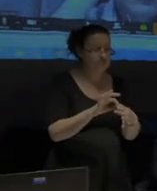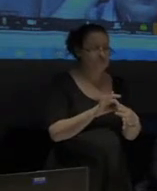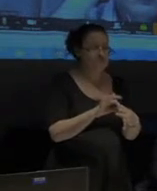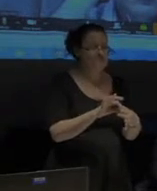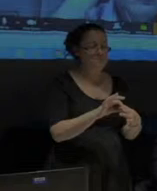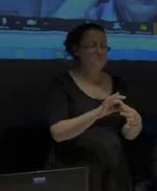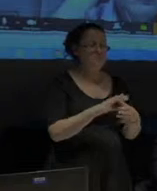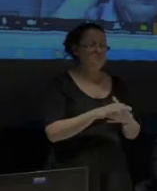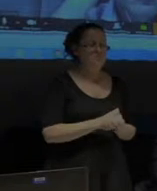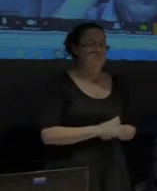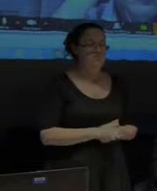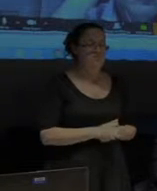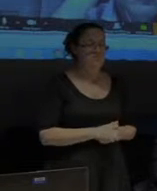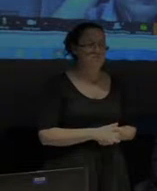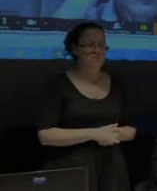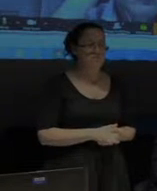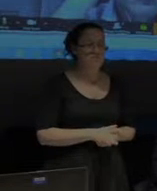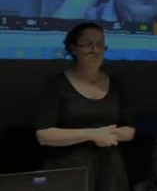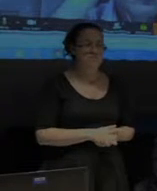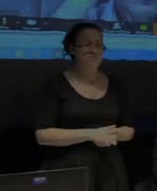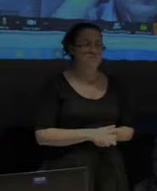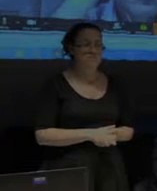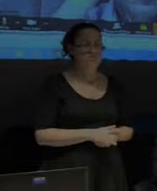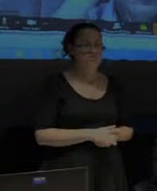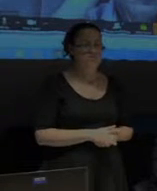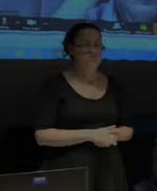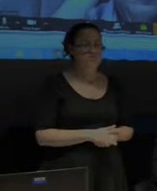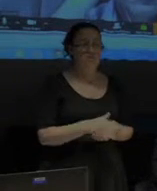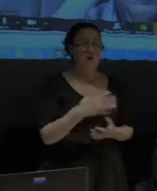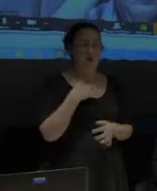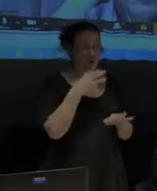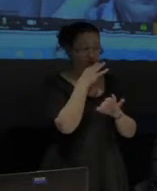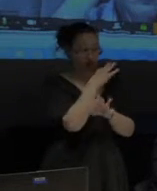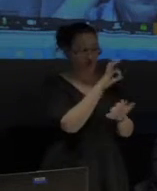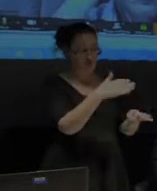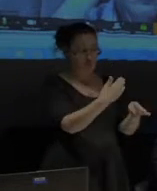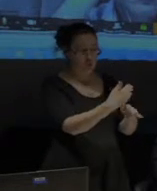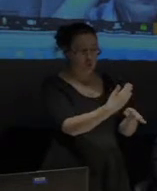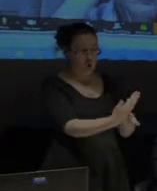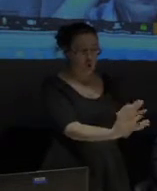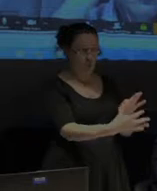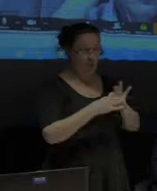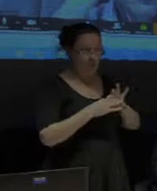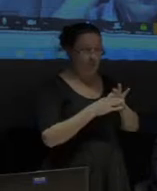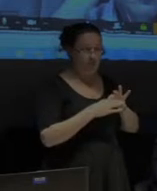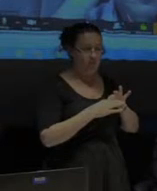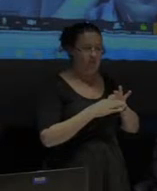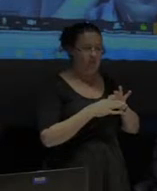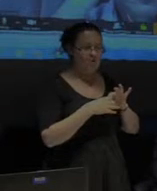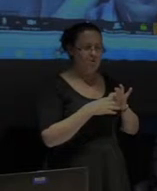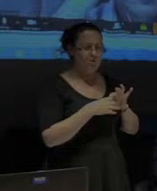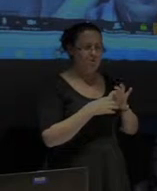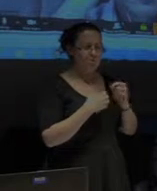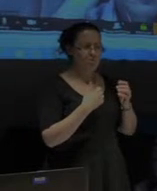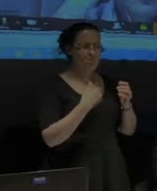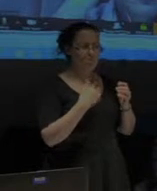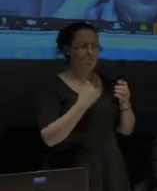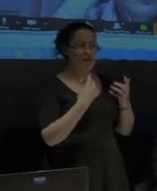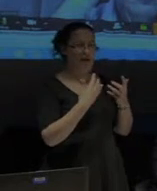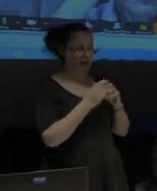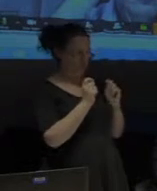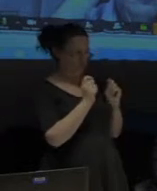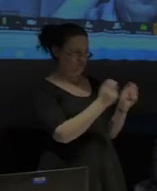who it is that I ask to do work, how it is that I treat those people, who